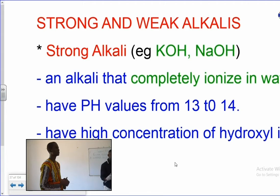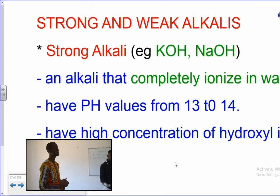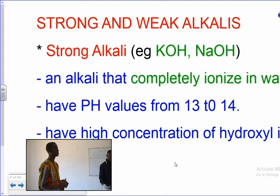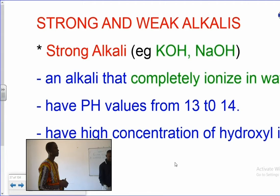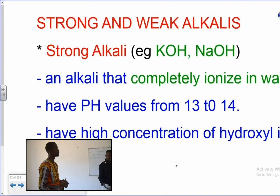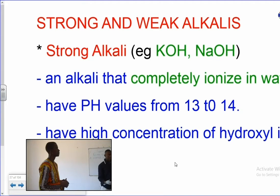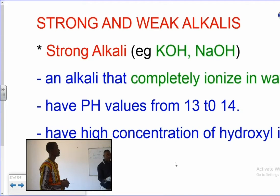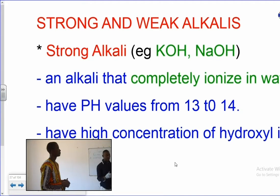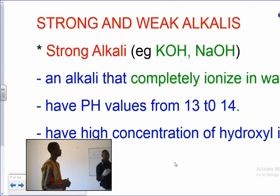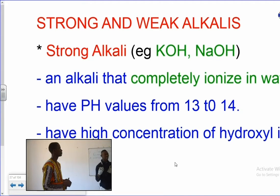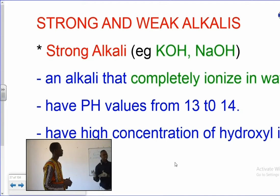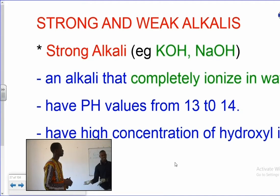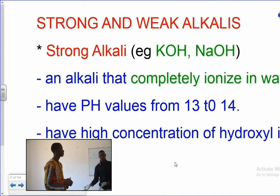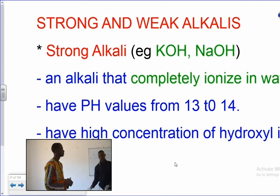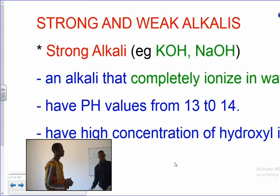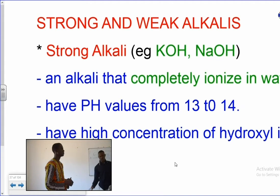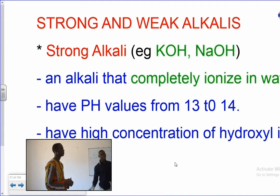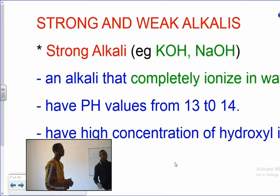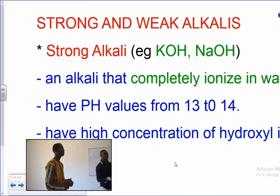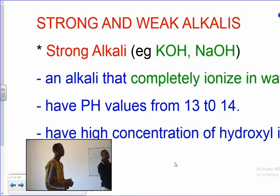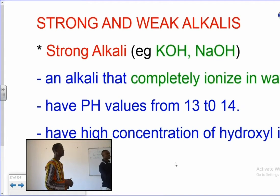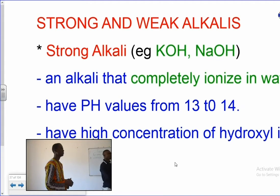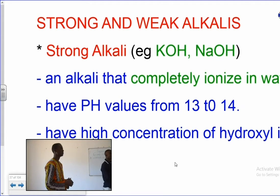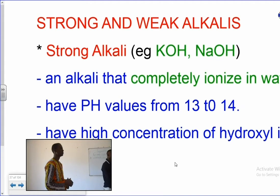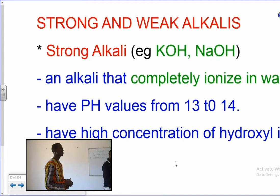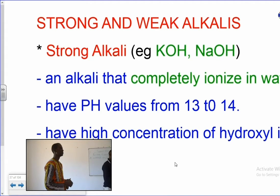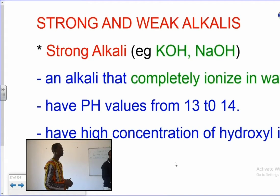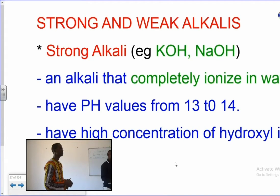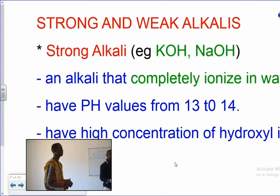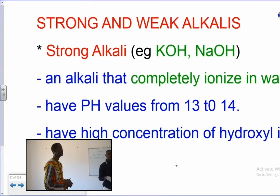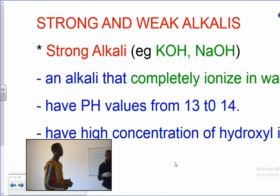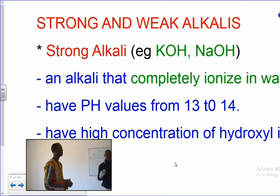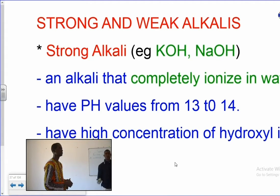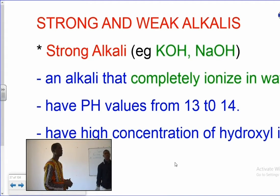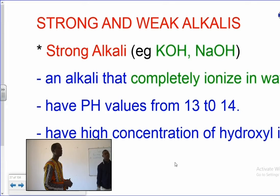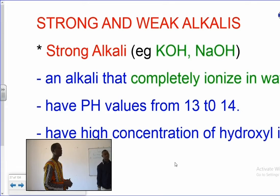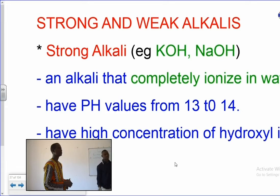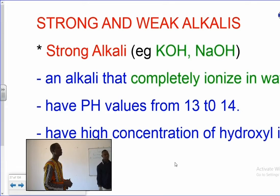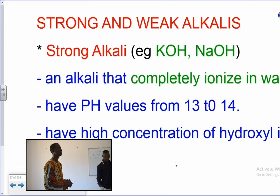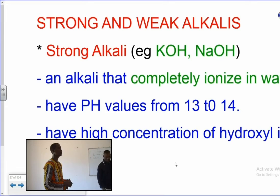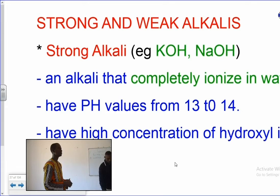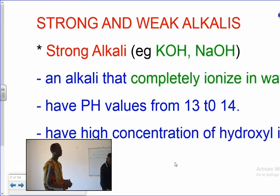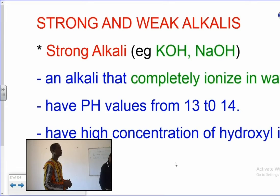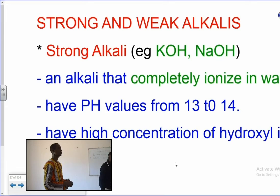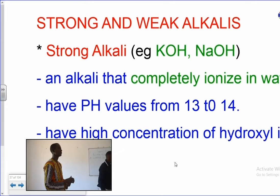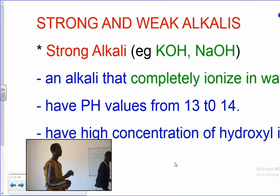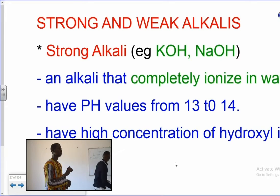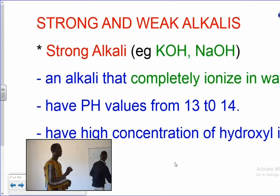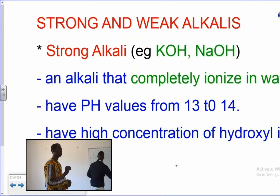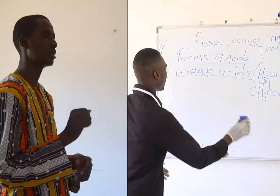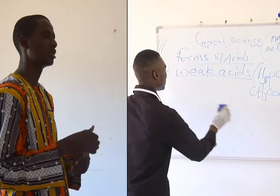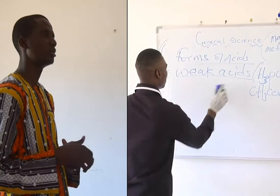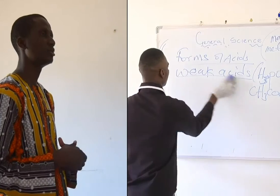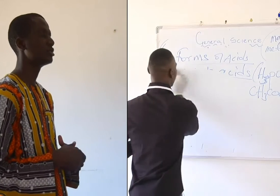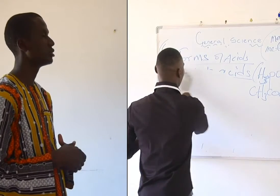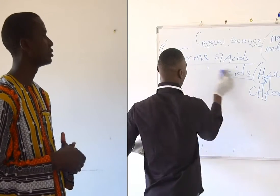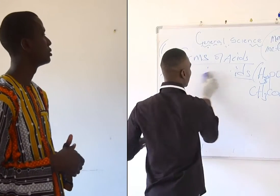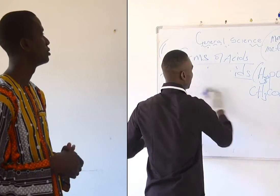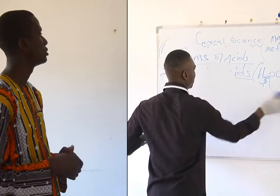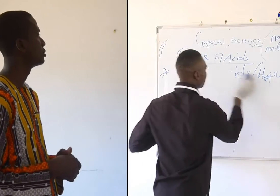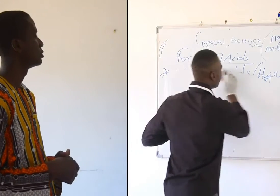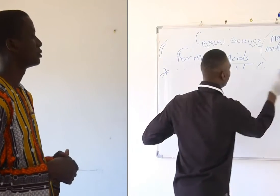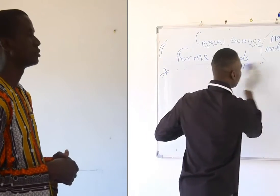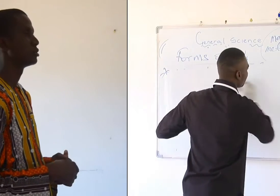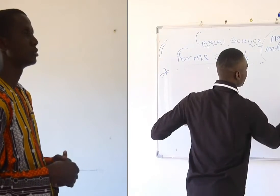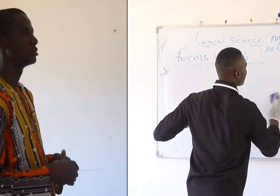acids, the same thing about alkalis also. They can be strong, they can be weak. Good. So let's look at that